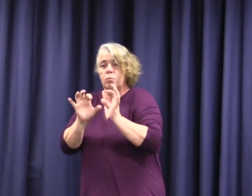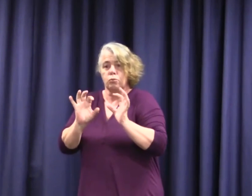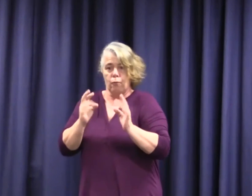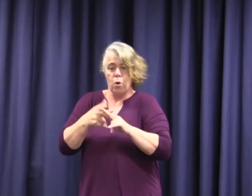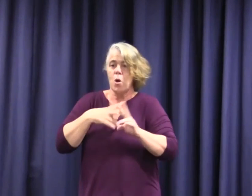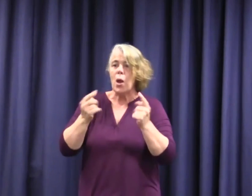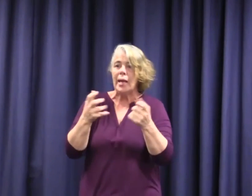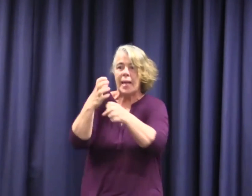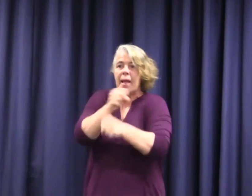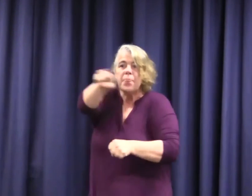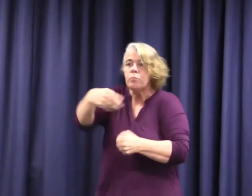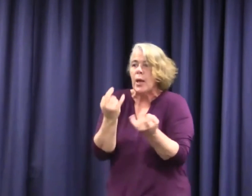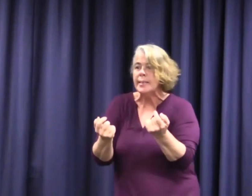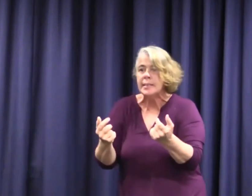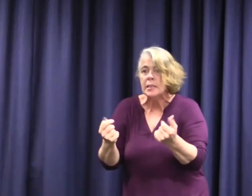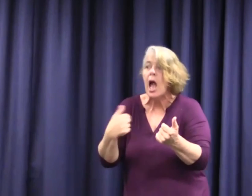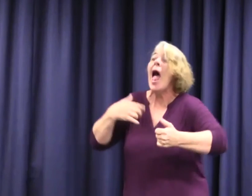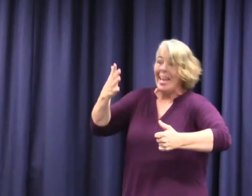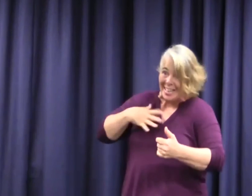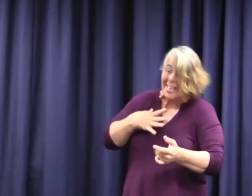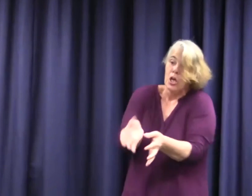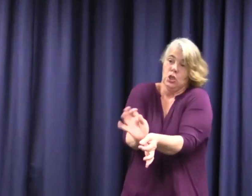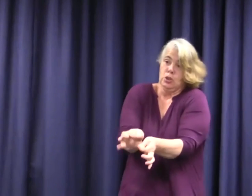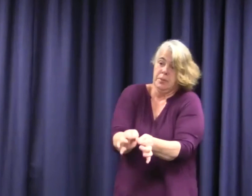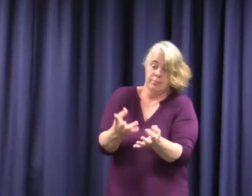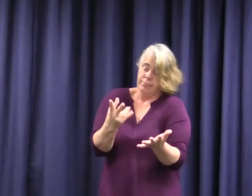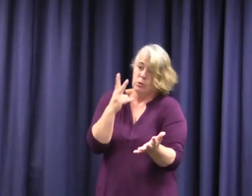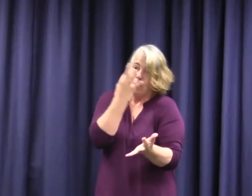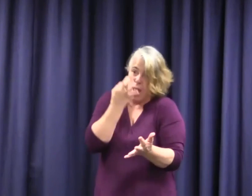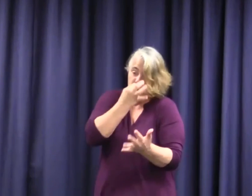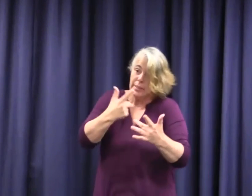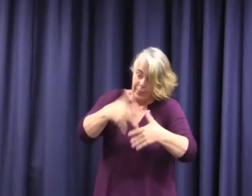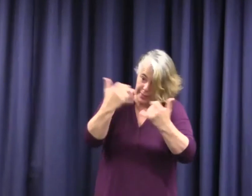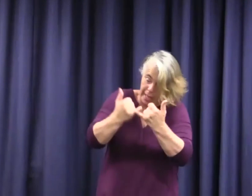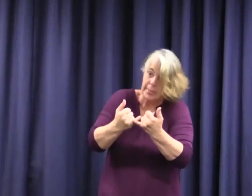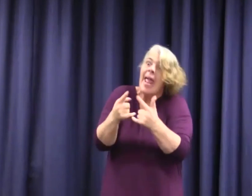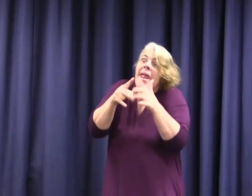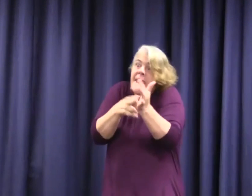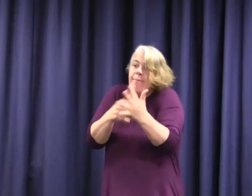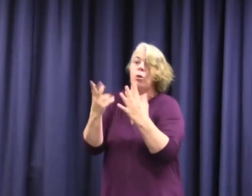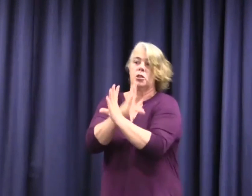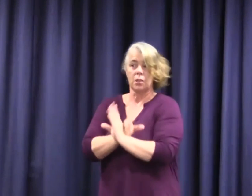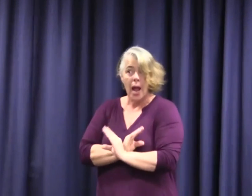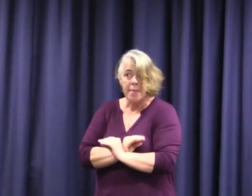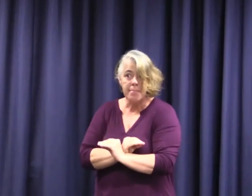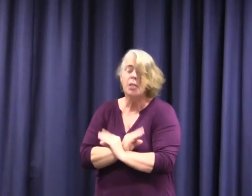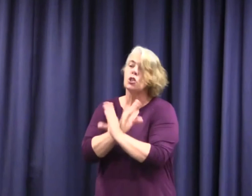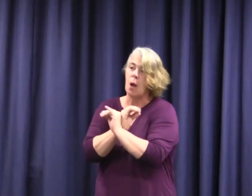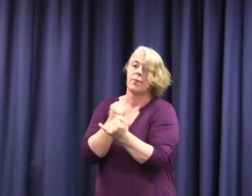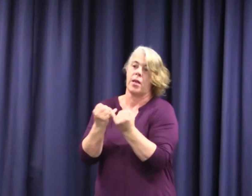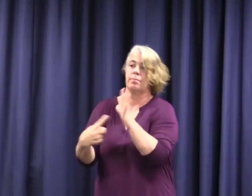I need an interpreter of a night time, and it's not easy for me to get them. So for VRI,